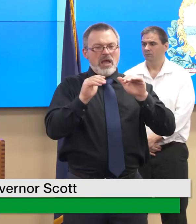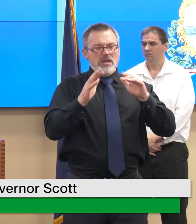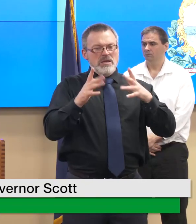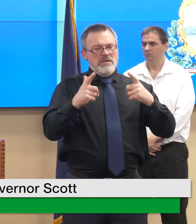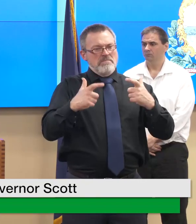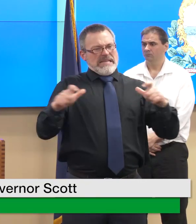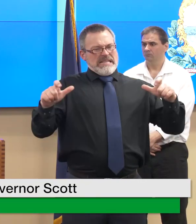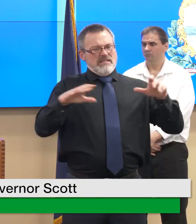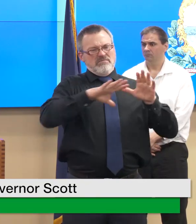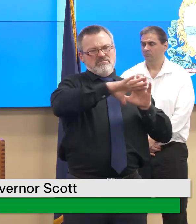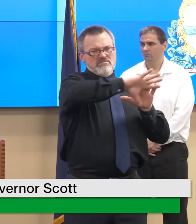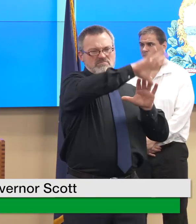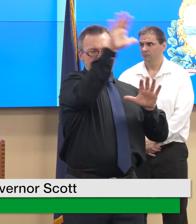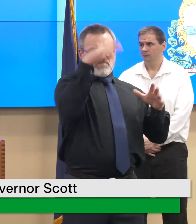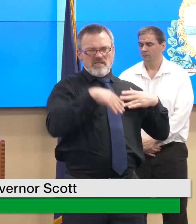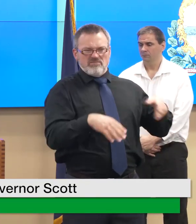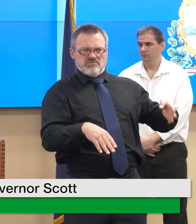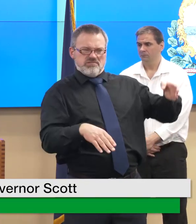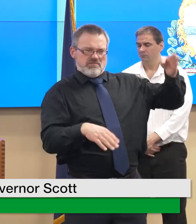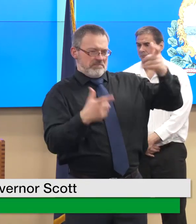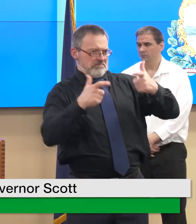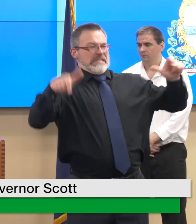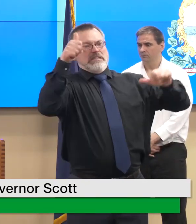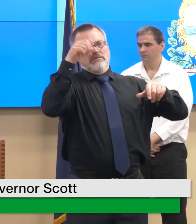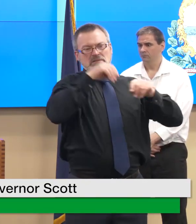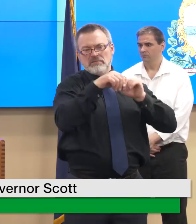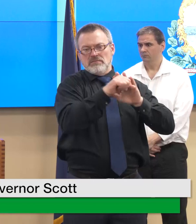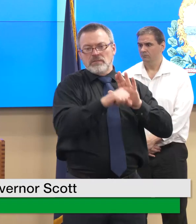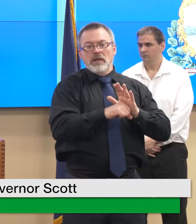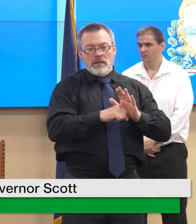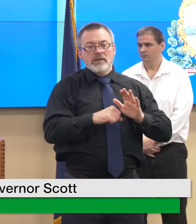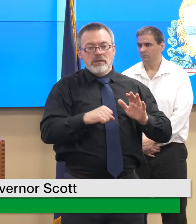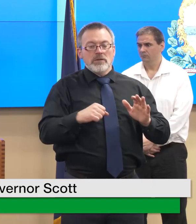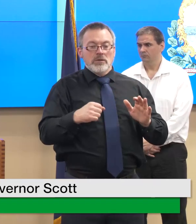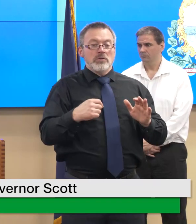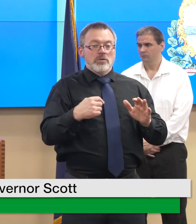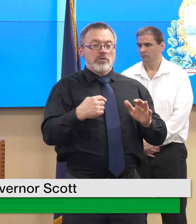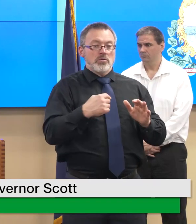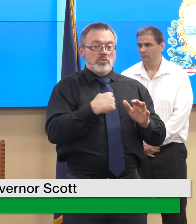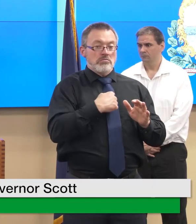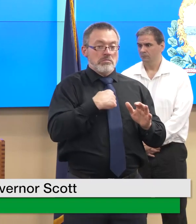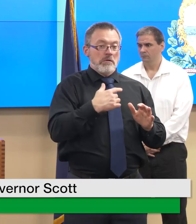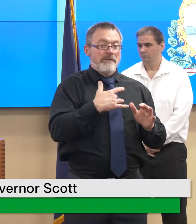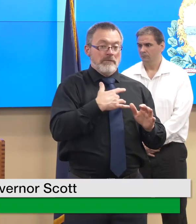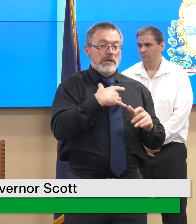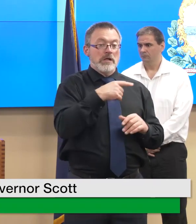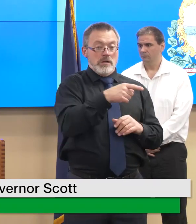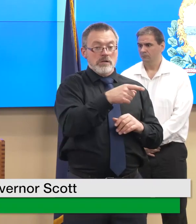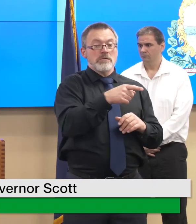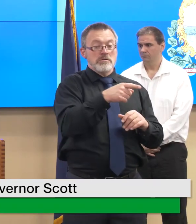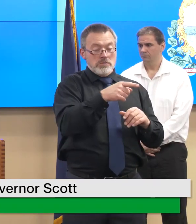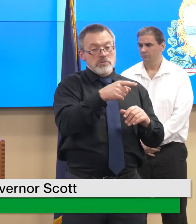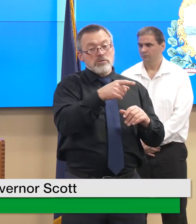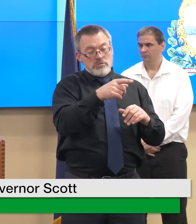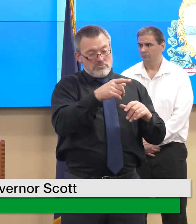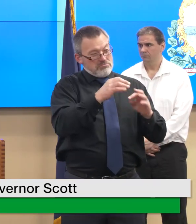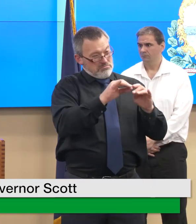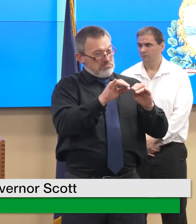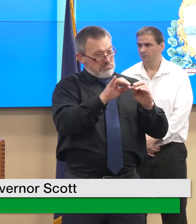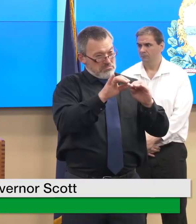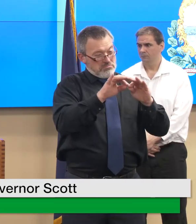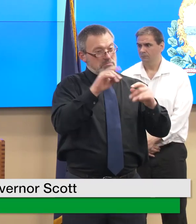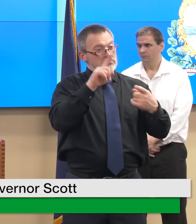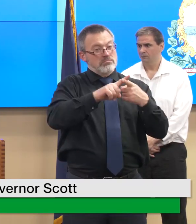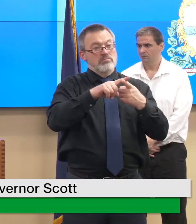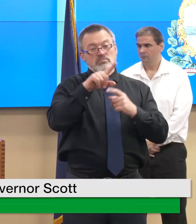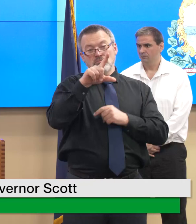flood protection dam. We believe that work will stretch out into 2027 or 2028, but it is underway at